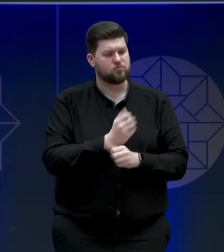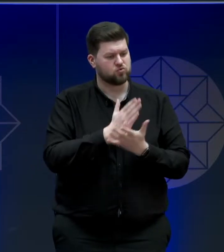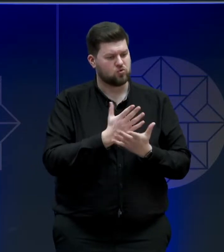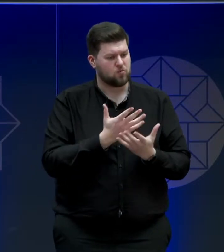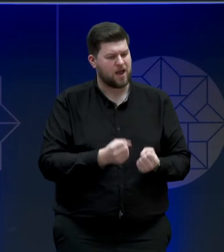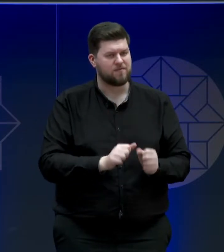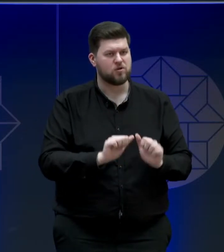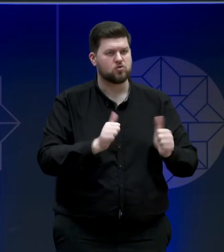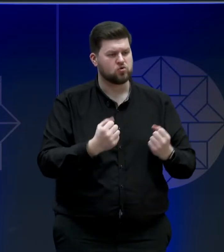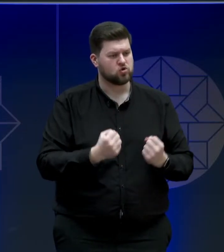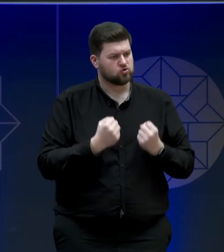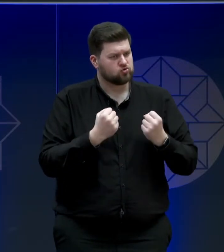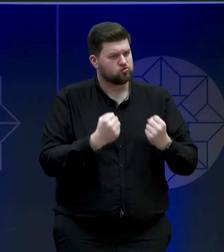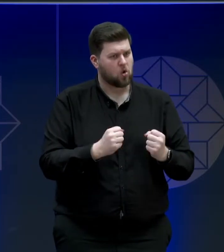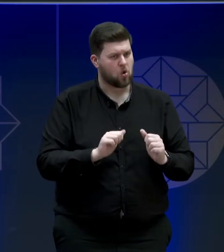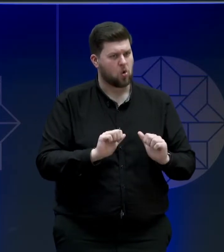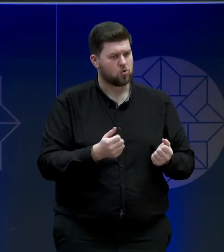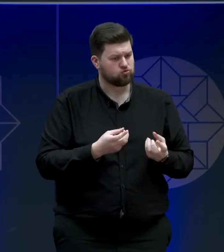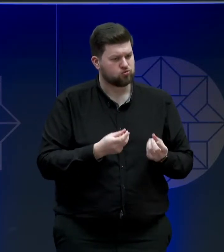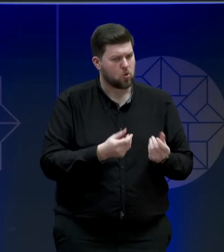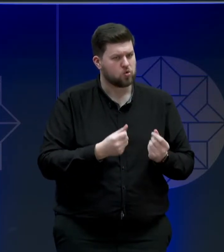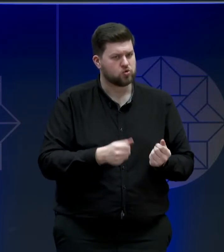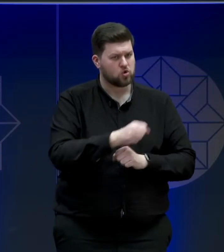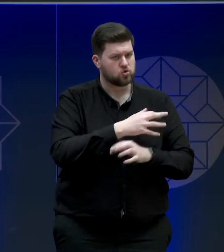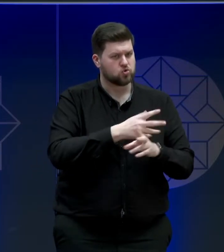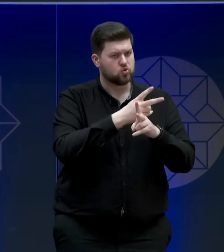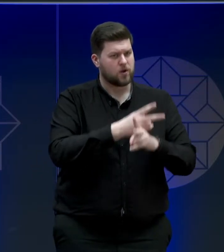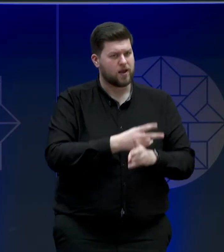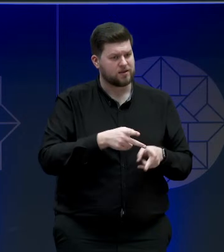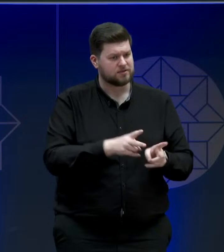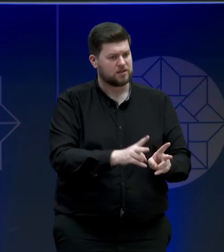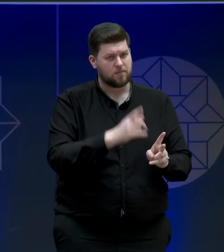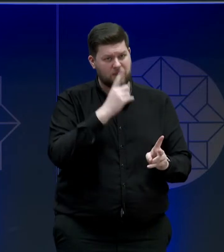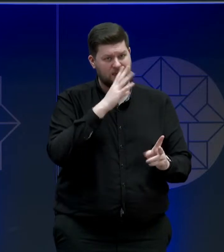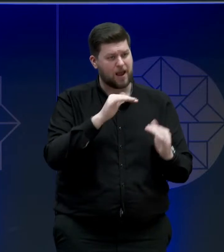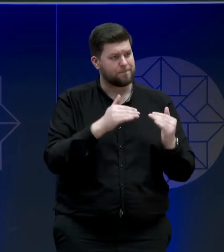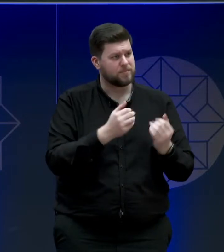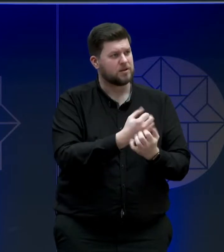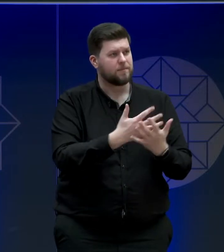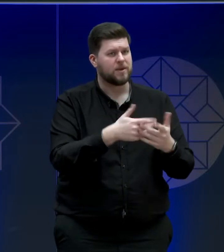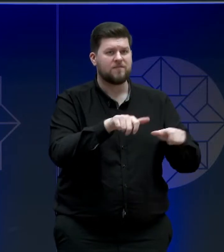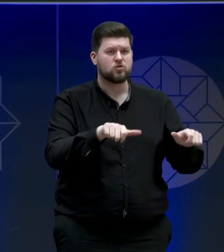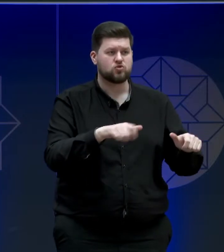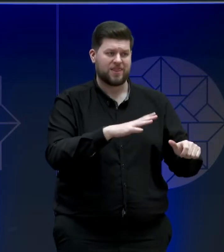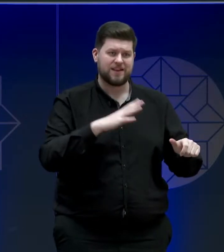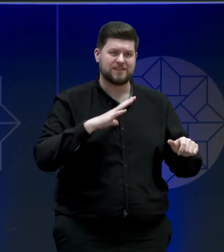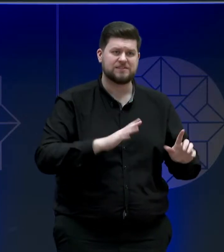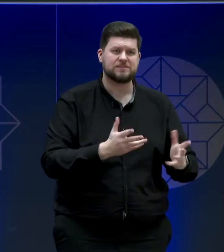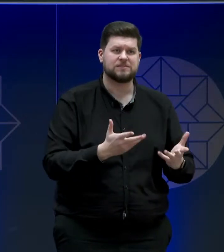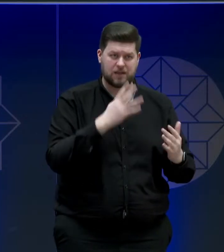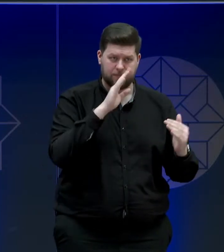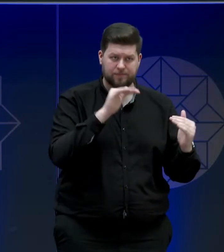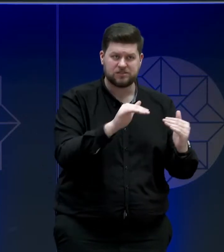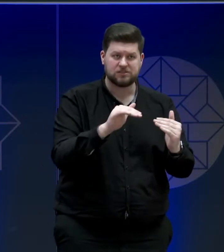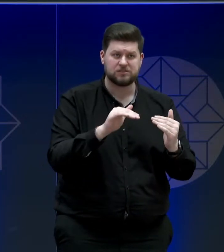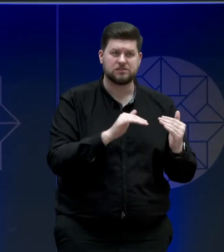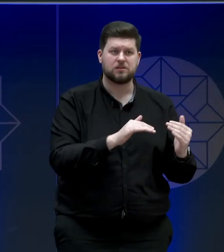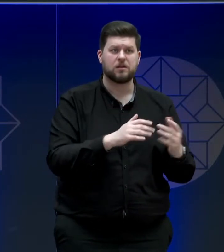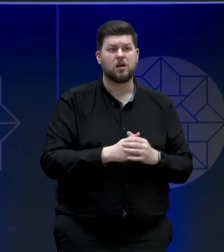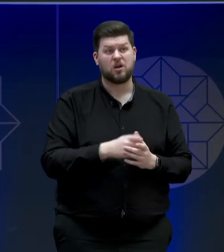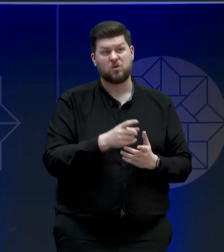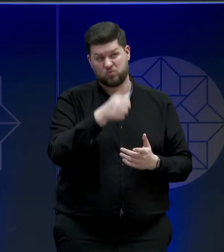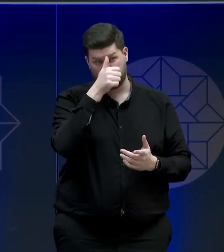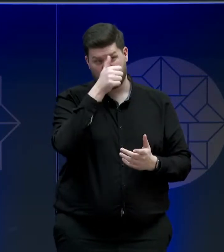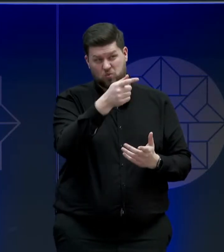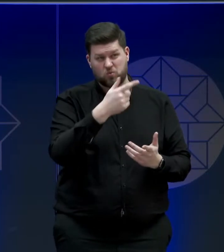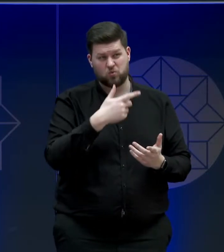well-resourced, accessible social care system that can meet the needs of individuals. Now that will have, as you will know, you're far closer